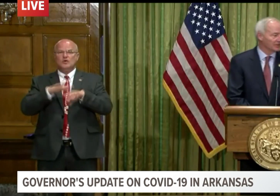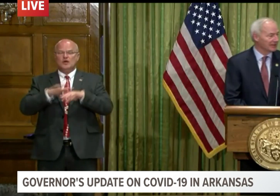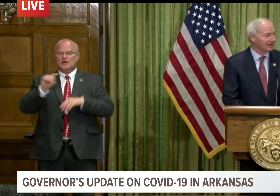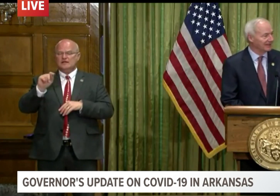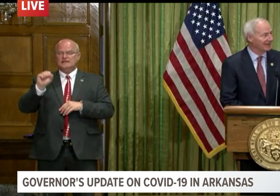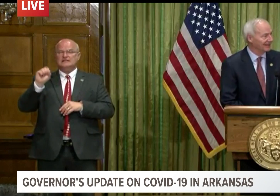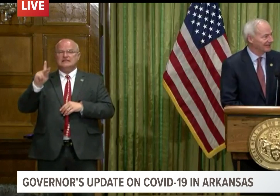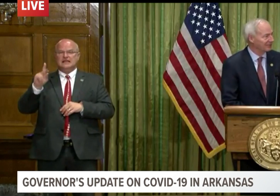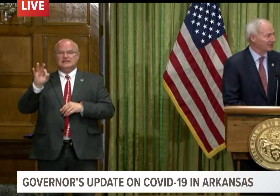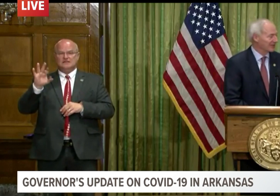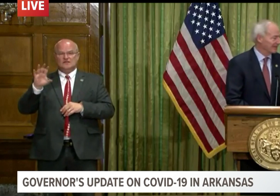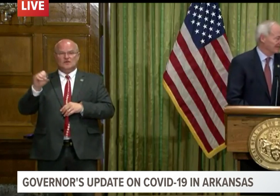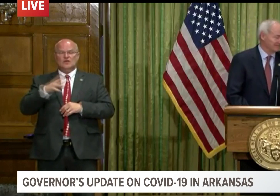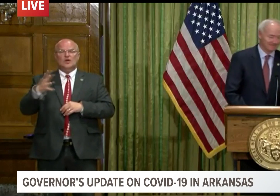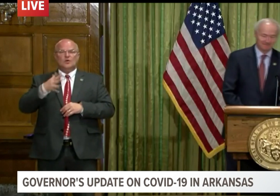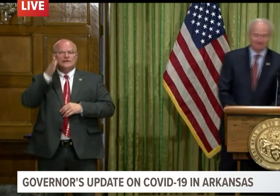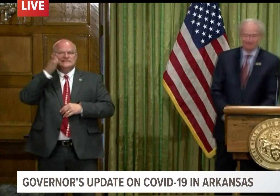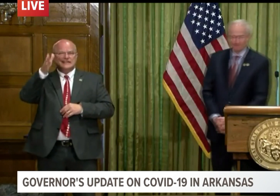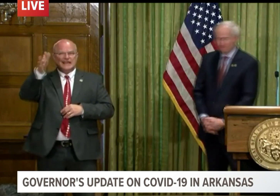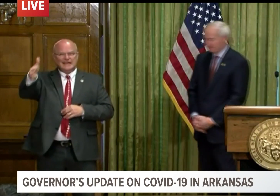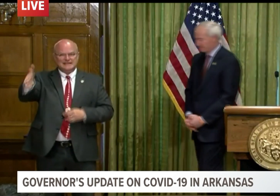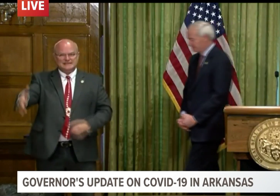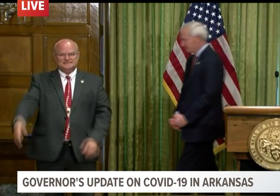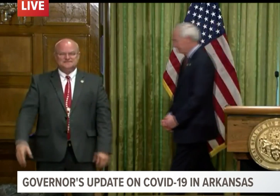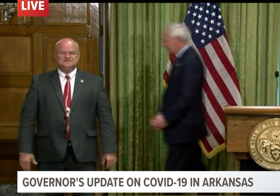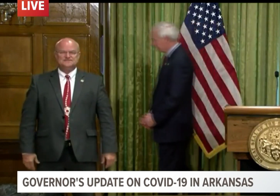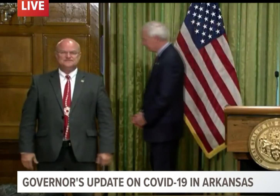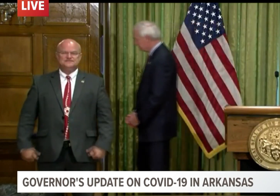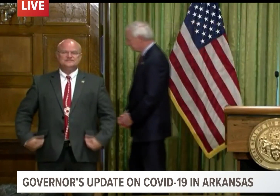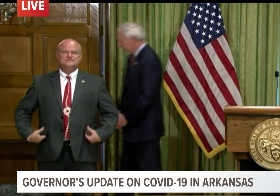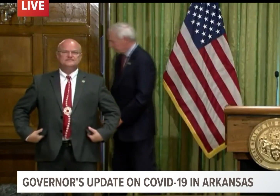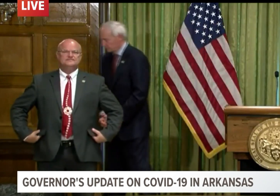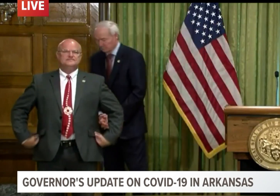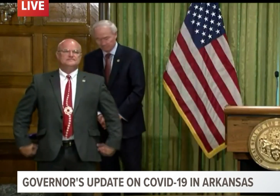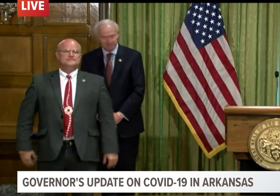task force and what's ahead.